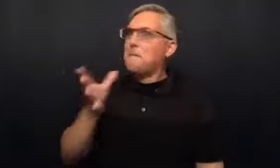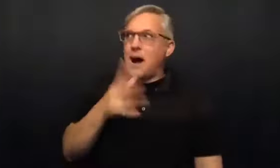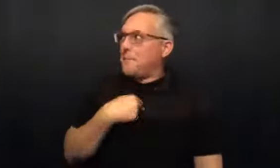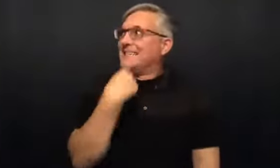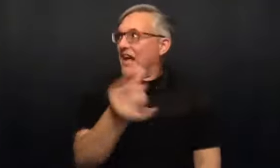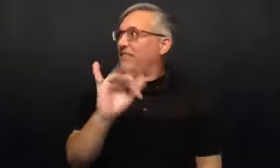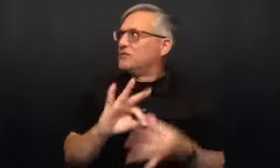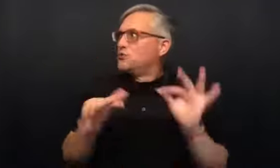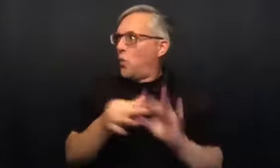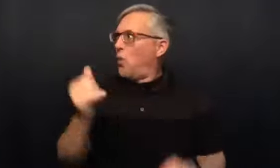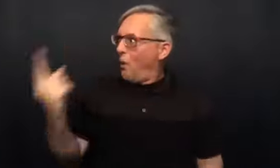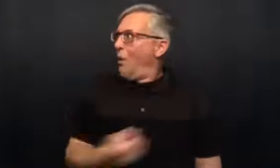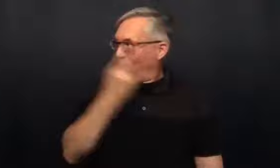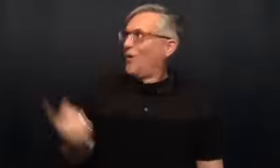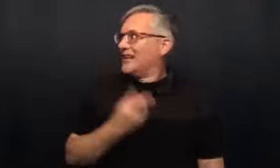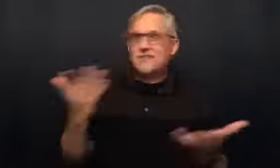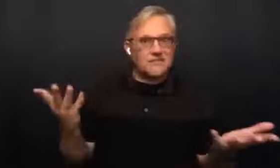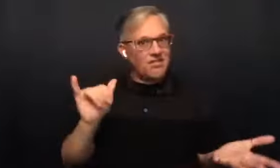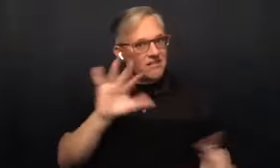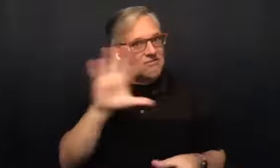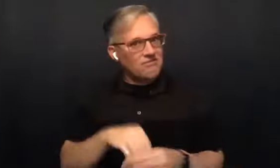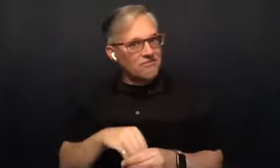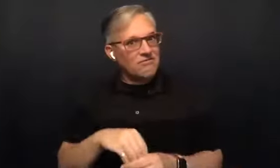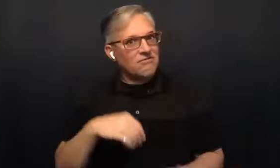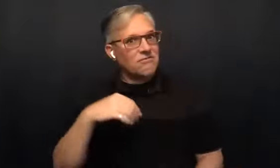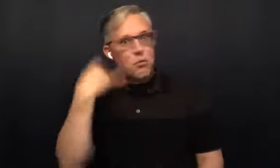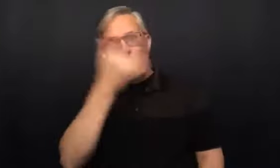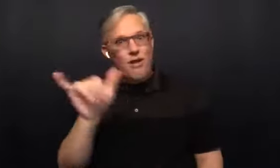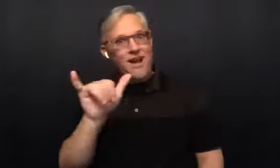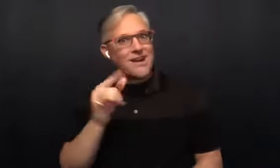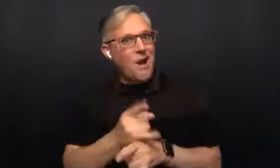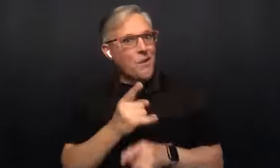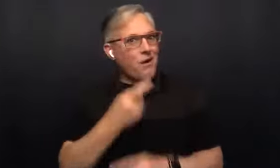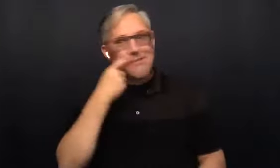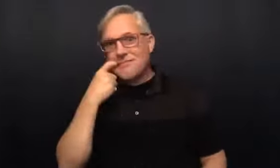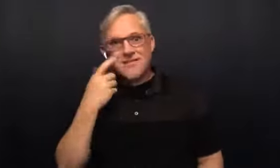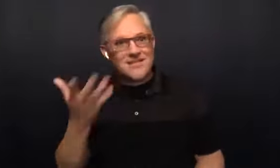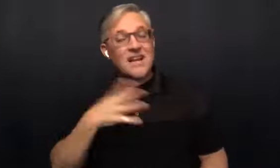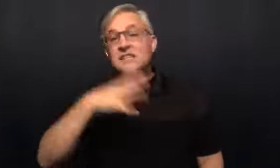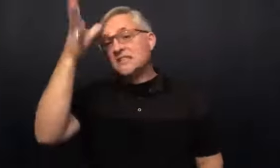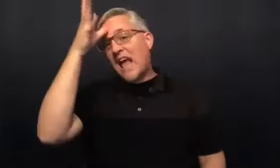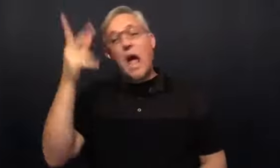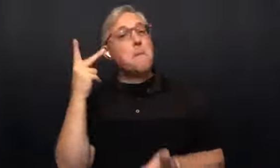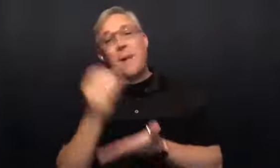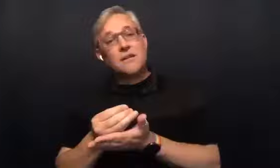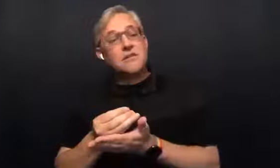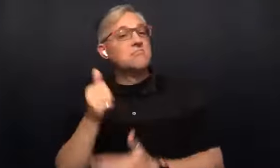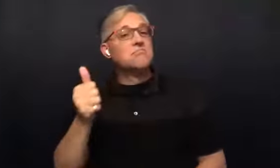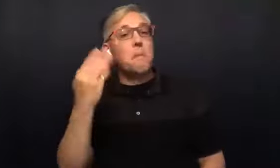you know, that's part of alcoholism. So Dad, you know, because he was passed out drunk and he was a blue collar worker, he was always covered head to